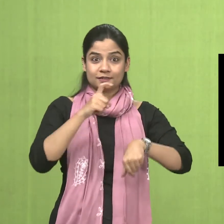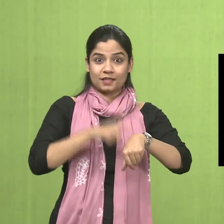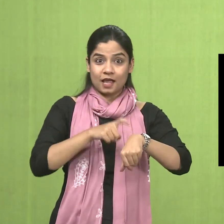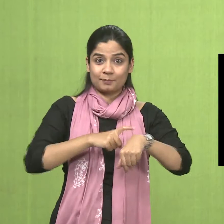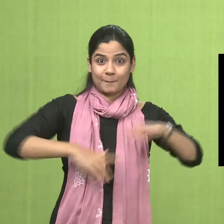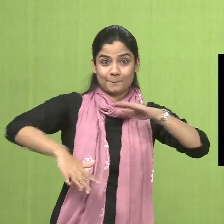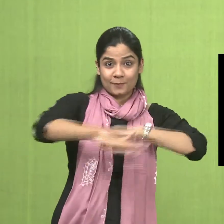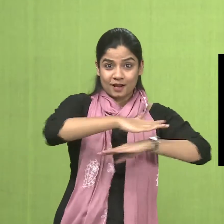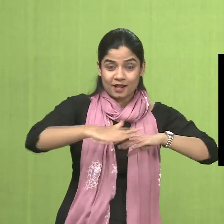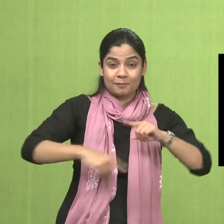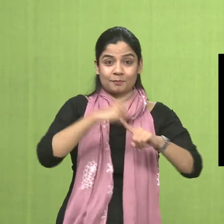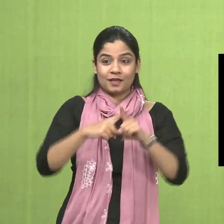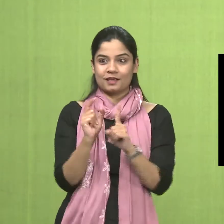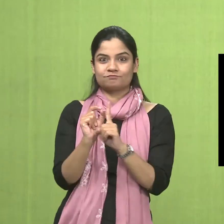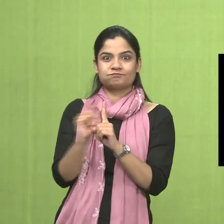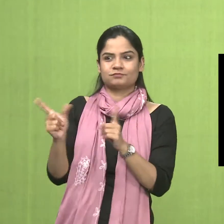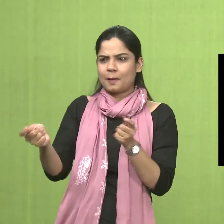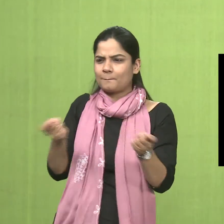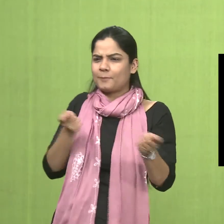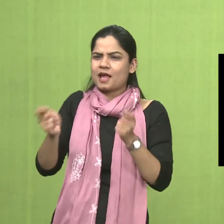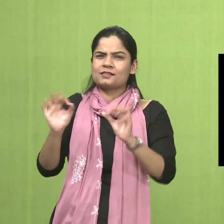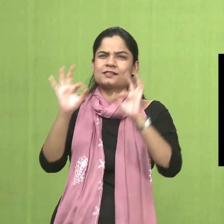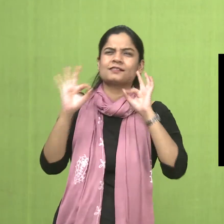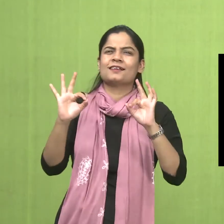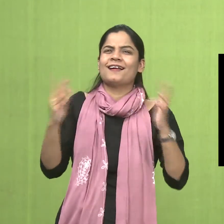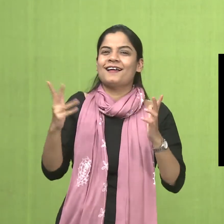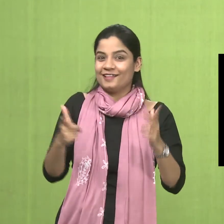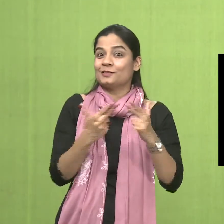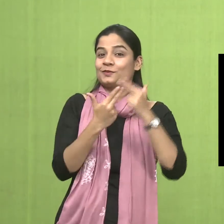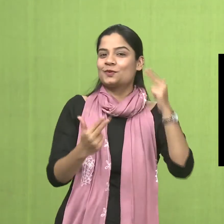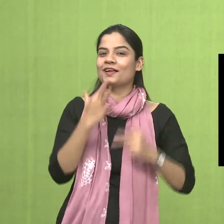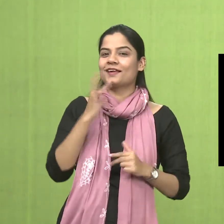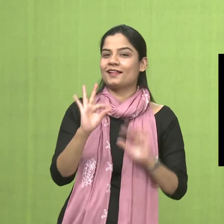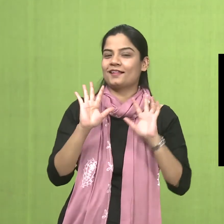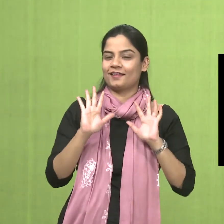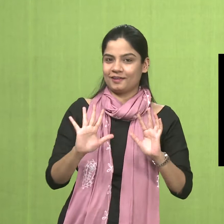Let's discuss about a story about time and energy management.